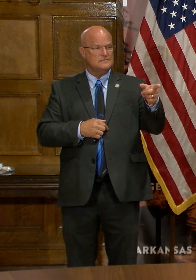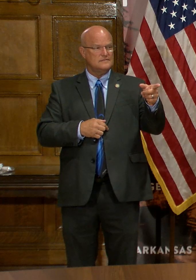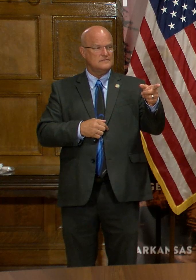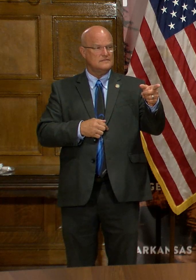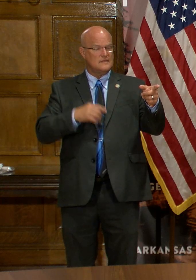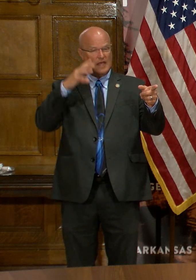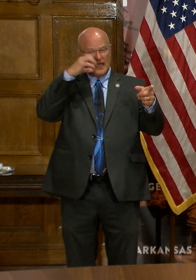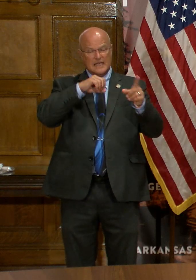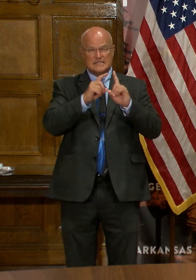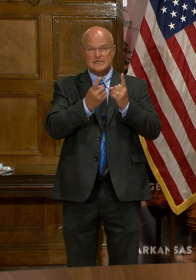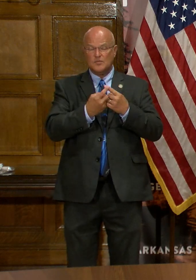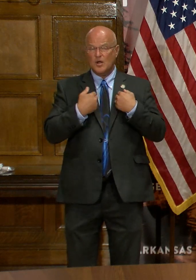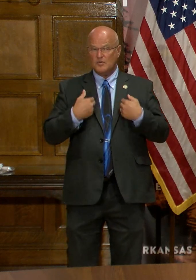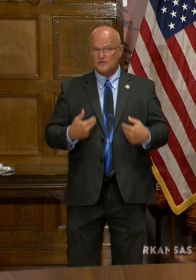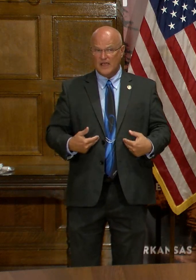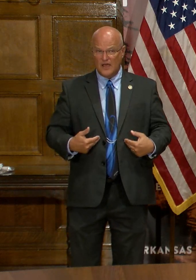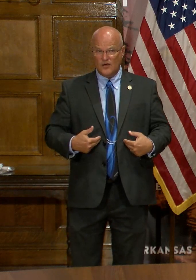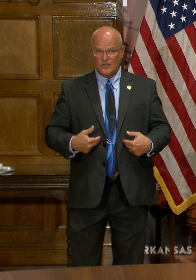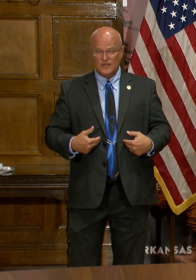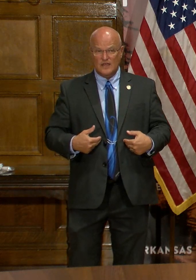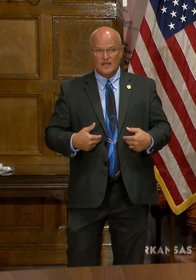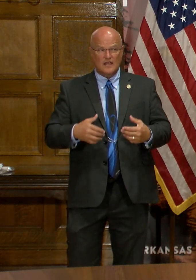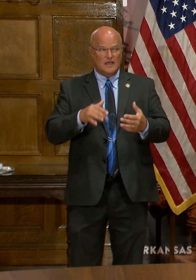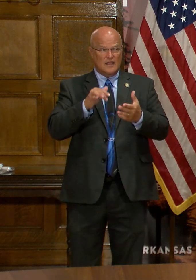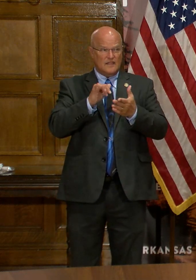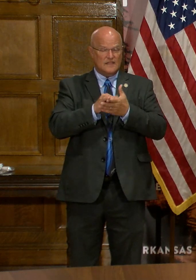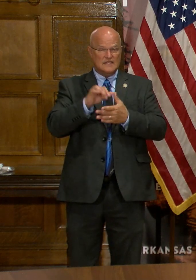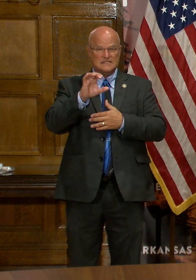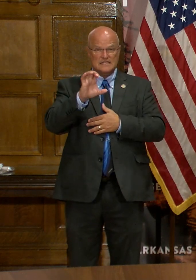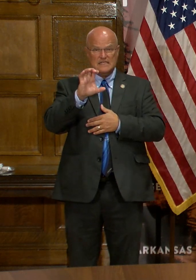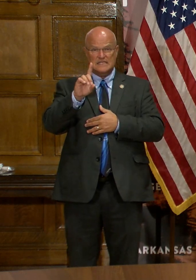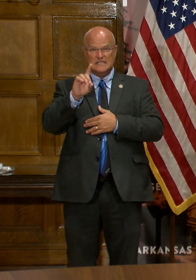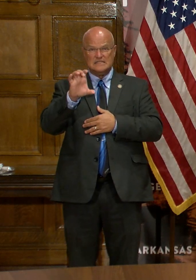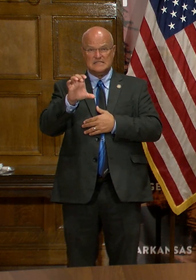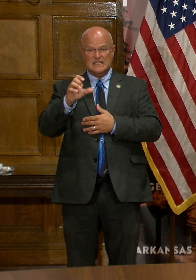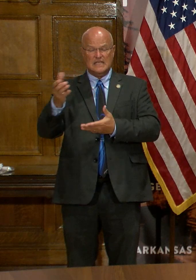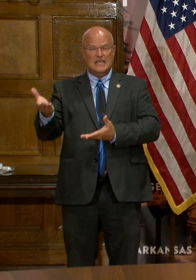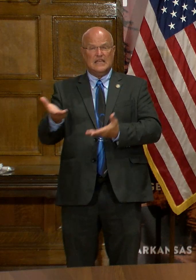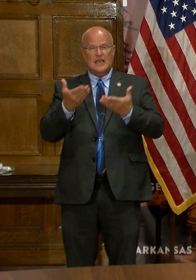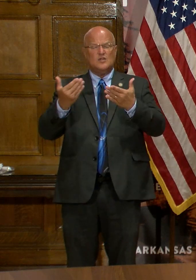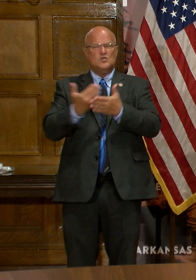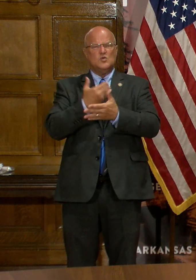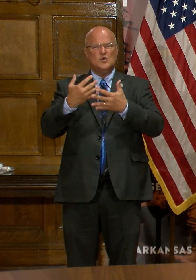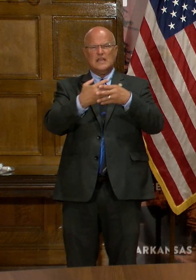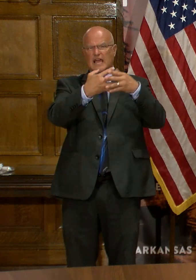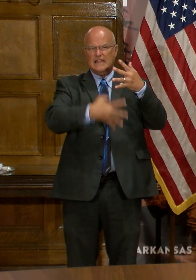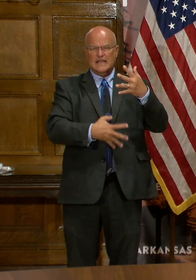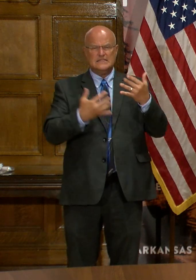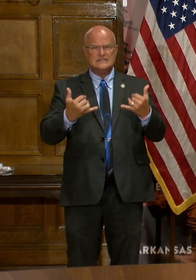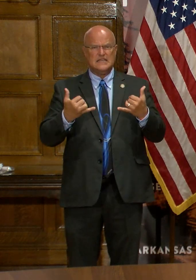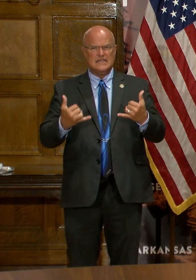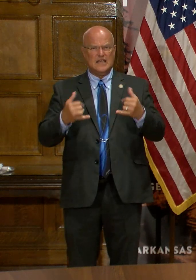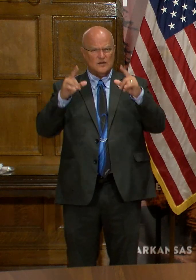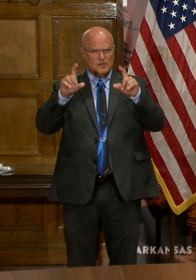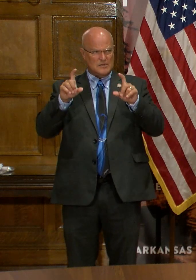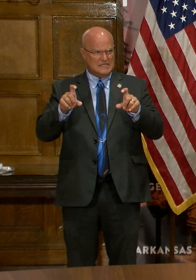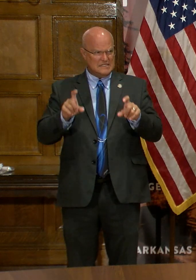I guess for the Department of Health, the CDC came out with some new guidelines saying they don't recommend